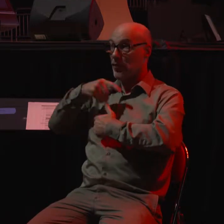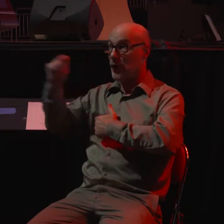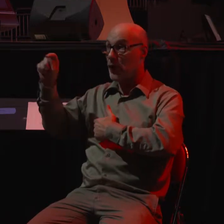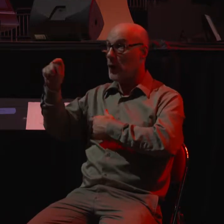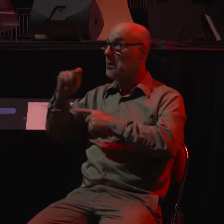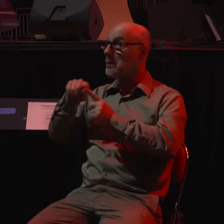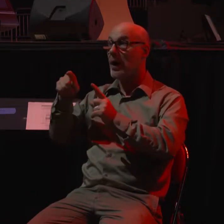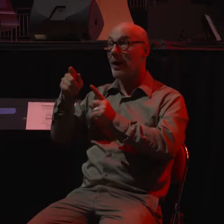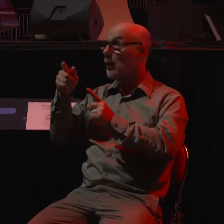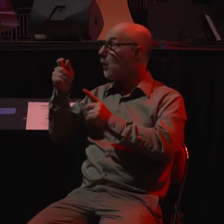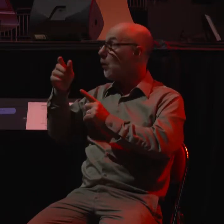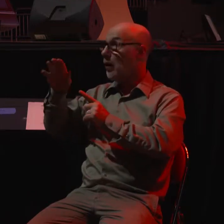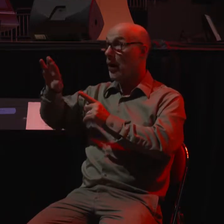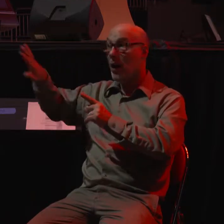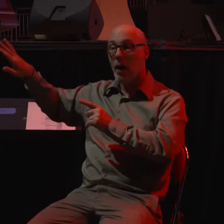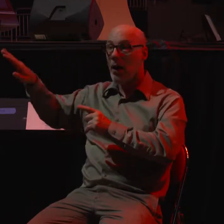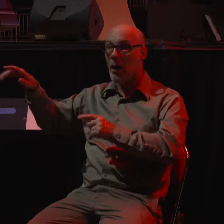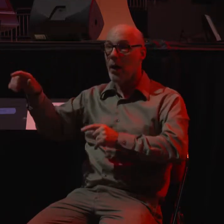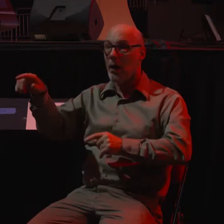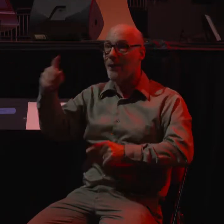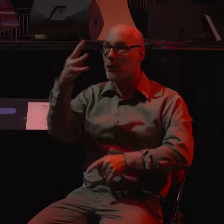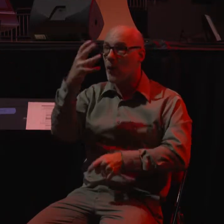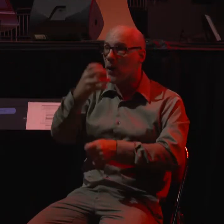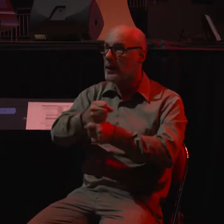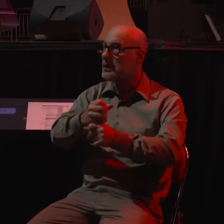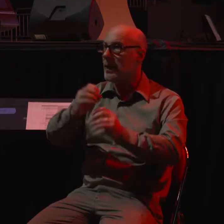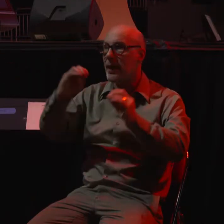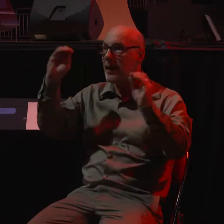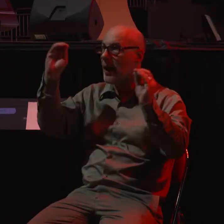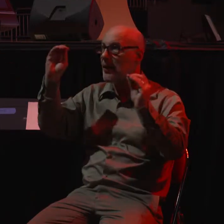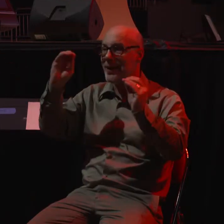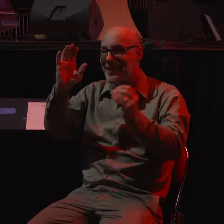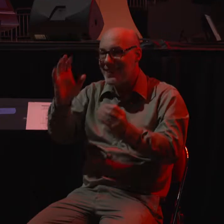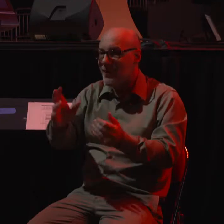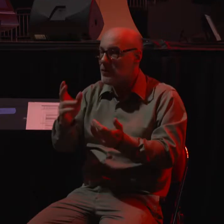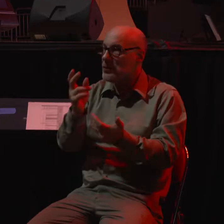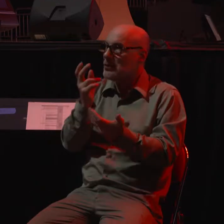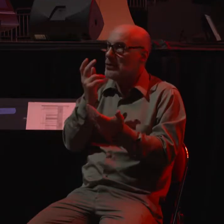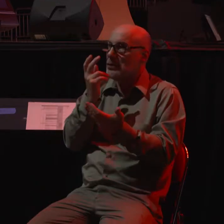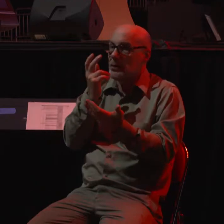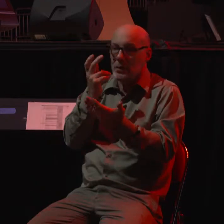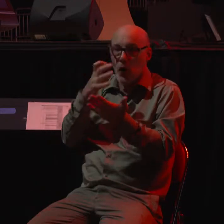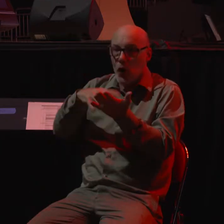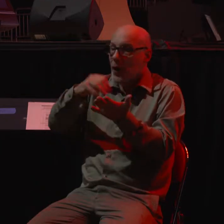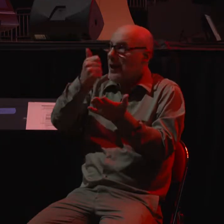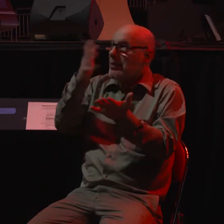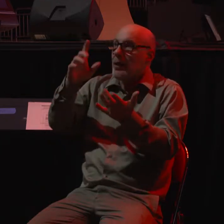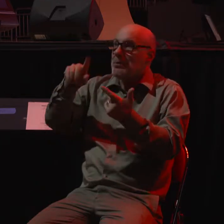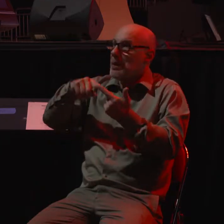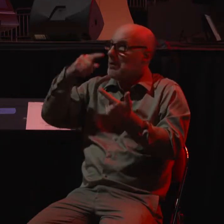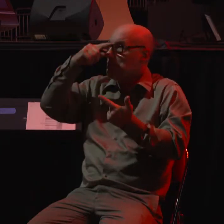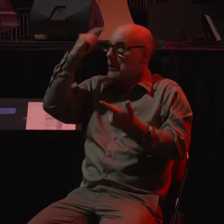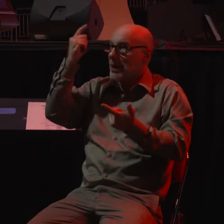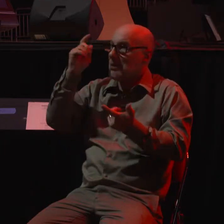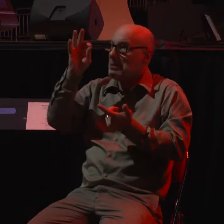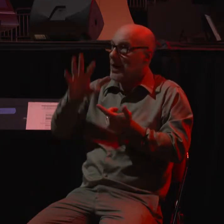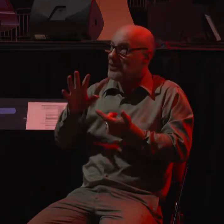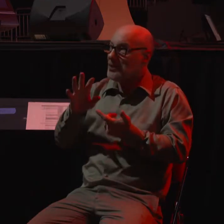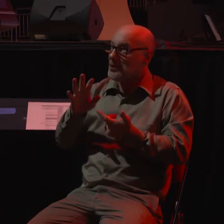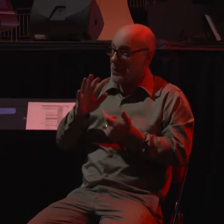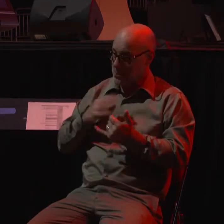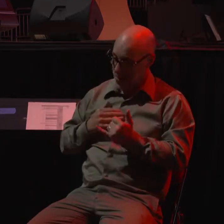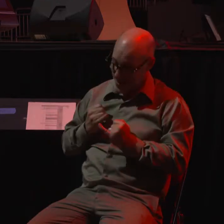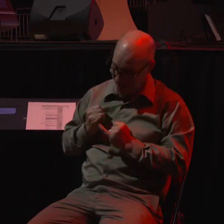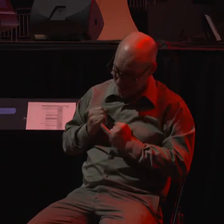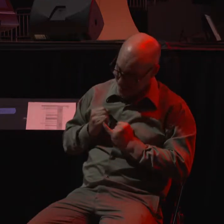theologians outside of Lane. It was my very last course in PhD studies whereby